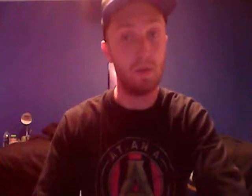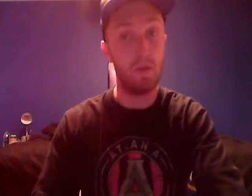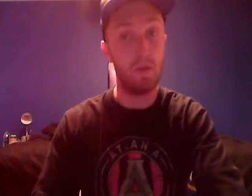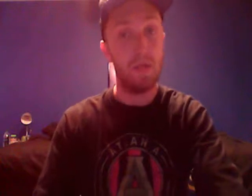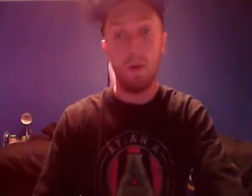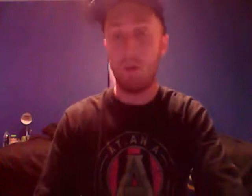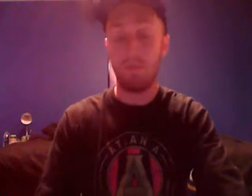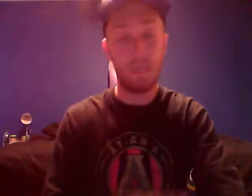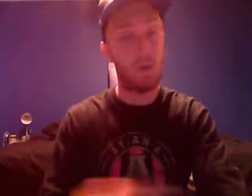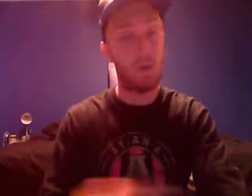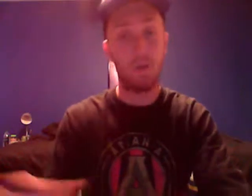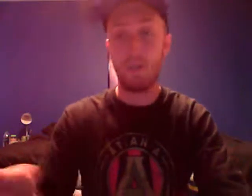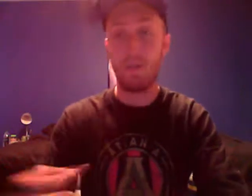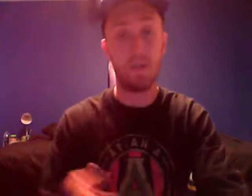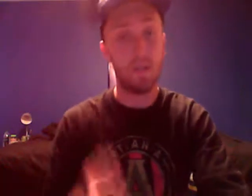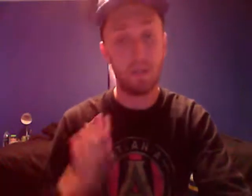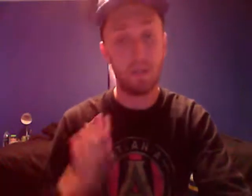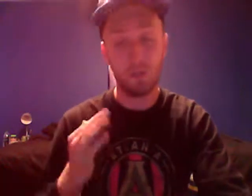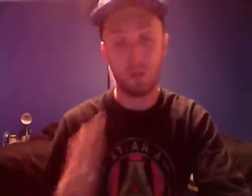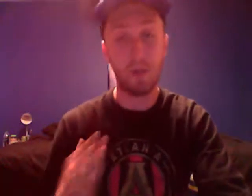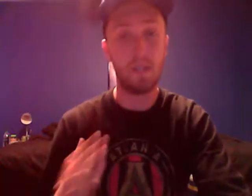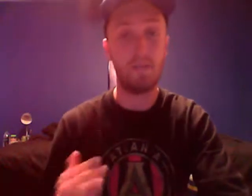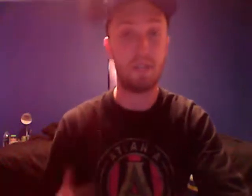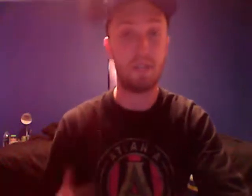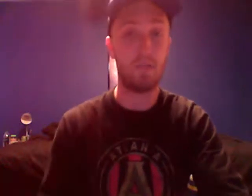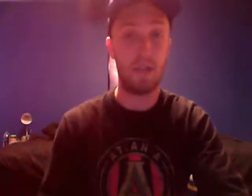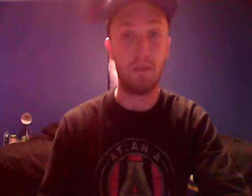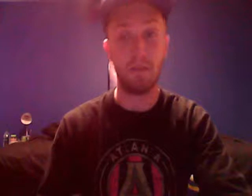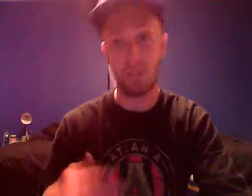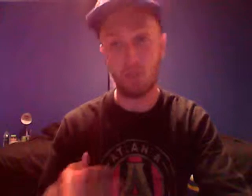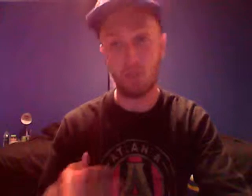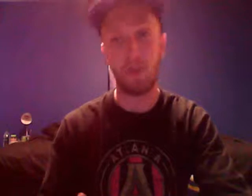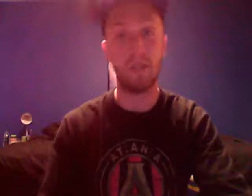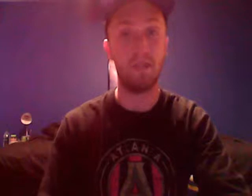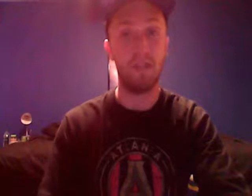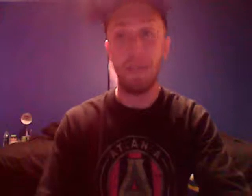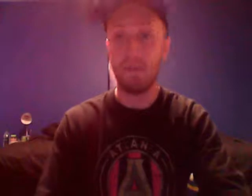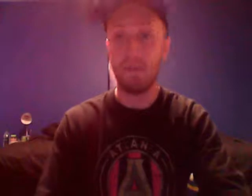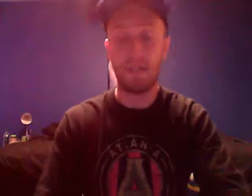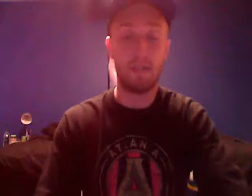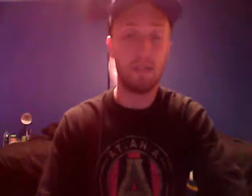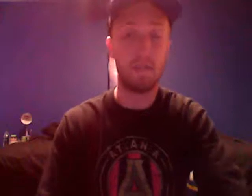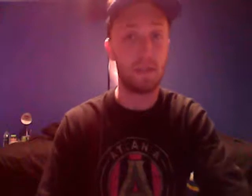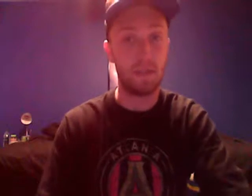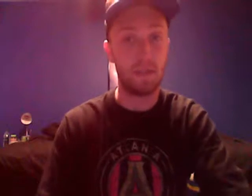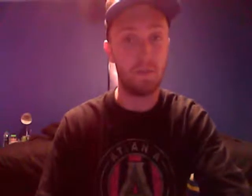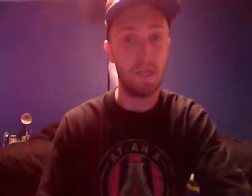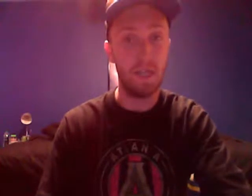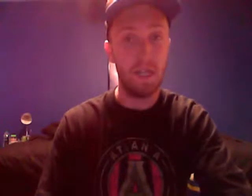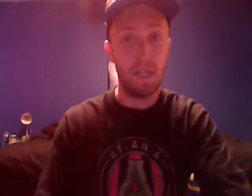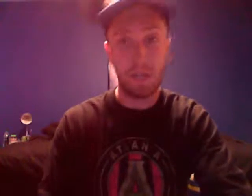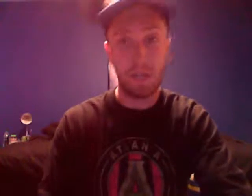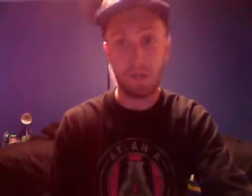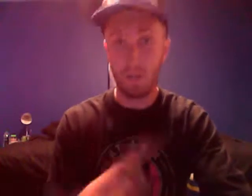ball. All around the field, he's just trying to make something happen. He's trying. That's the biggest thing for me. And that's the